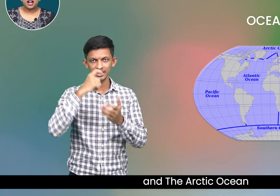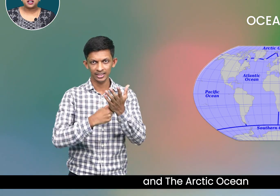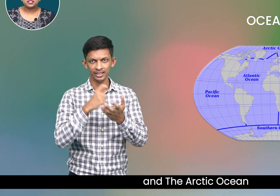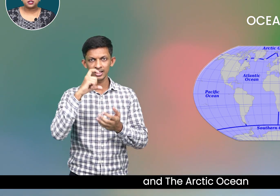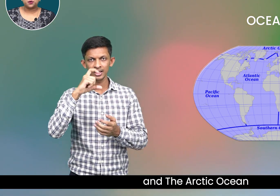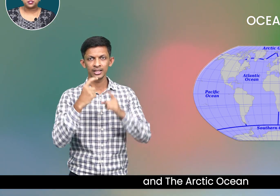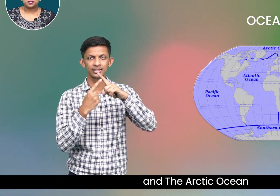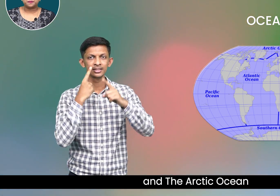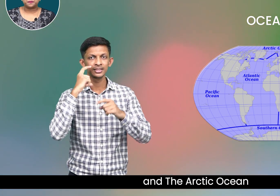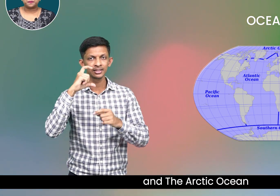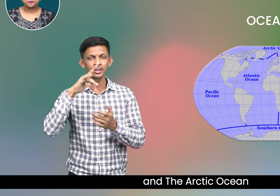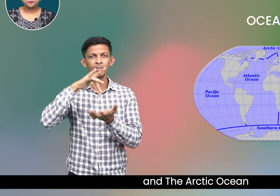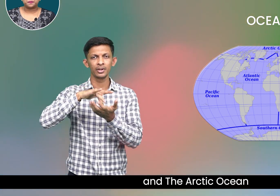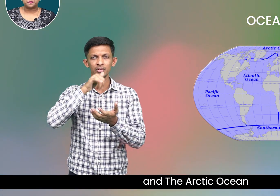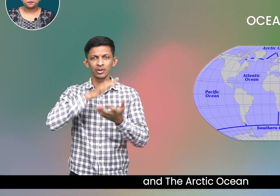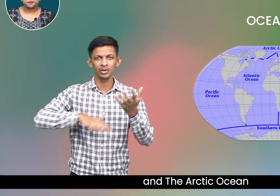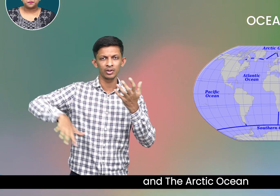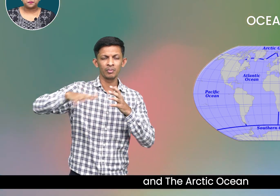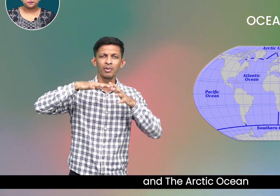and the Arctic Ocean.